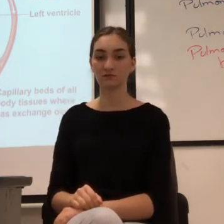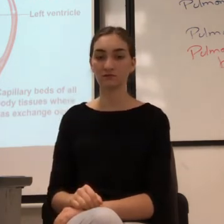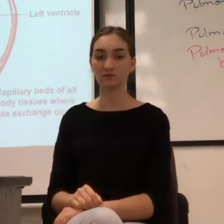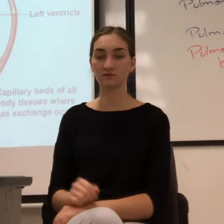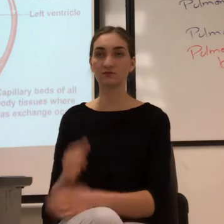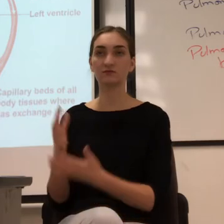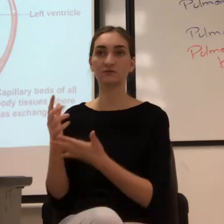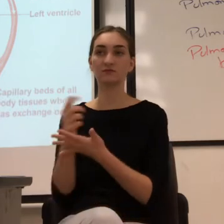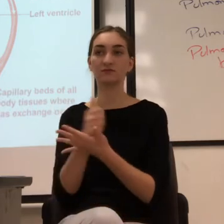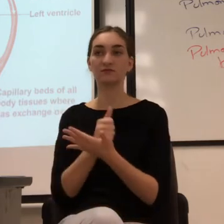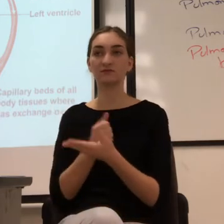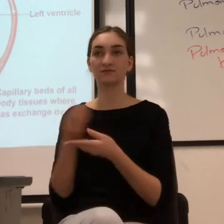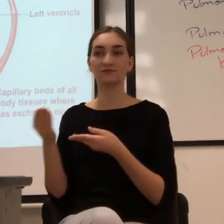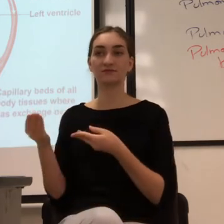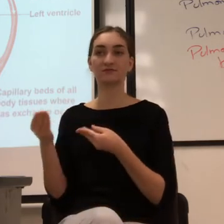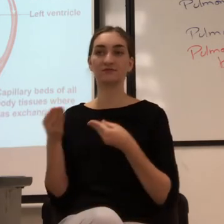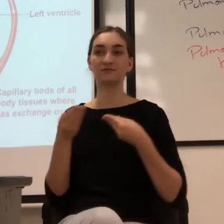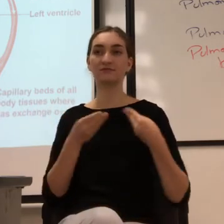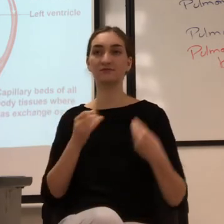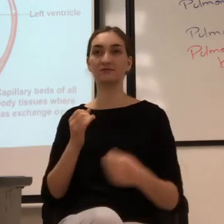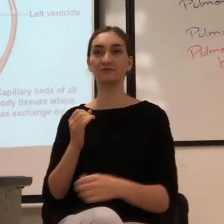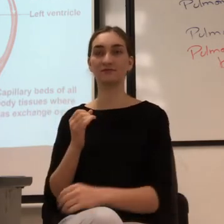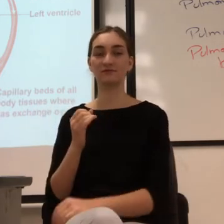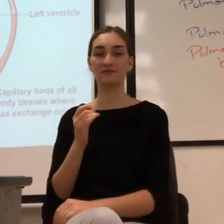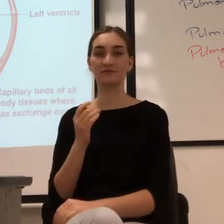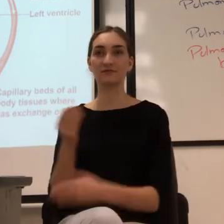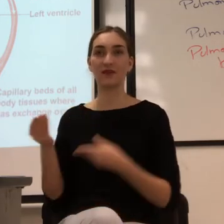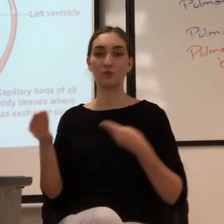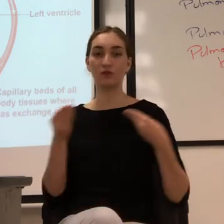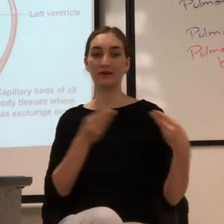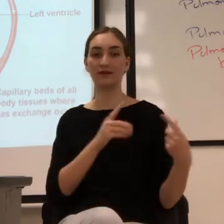and return it to